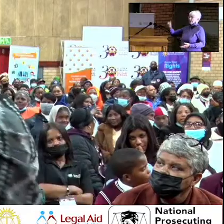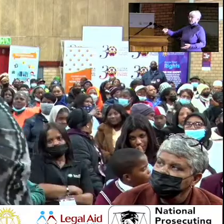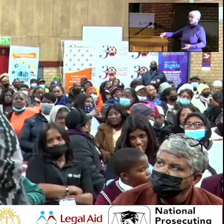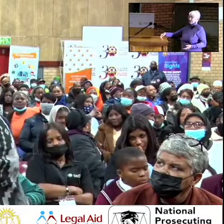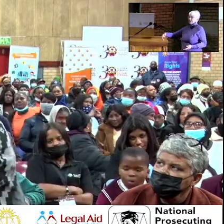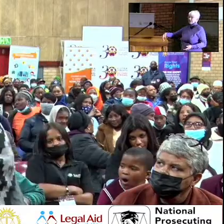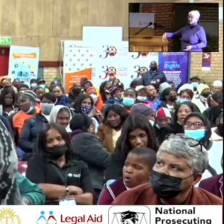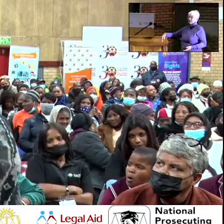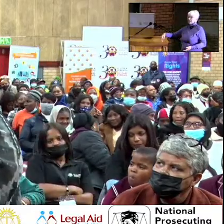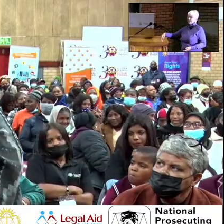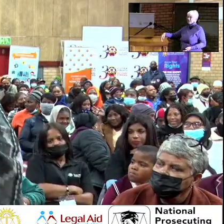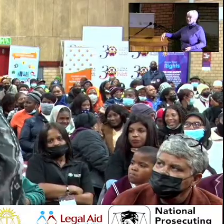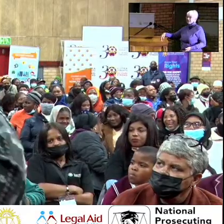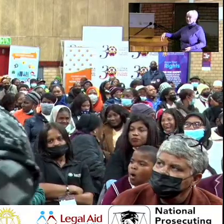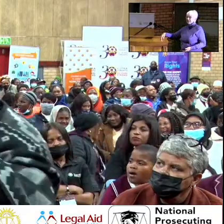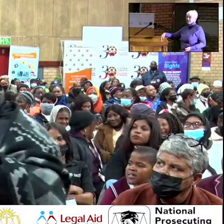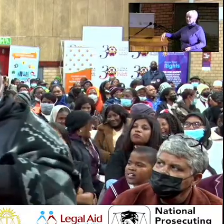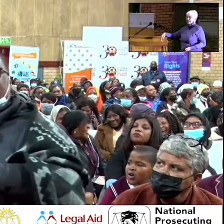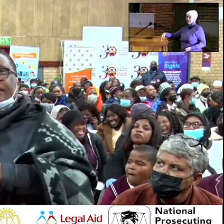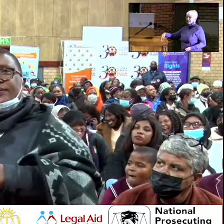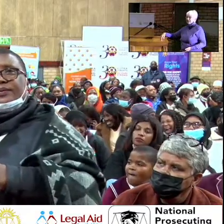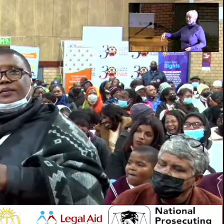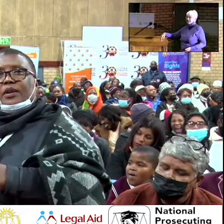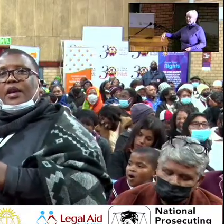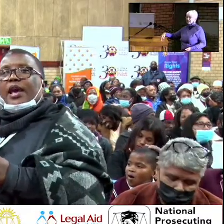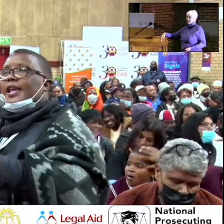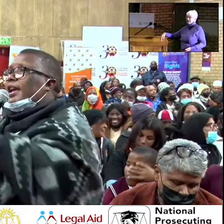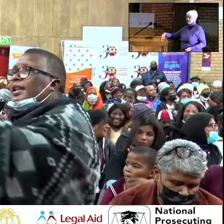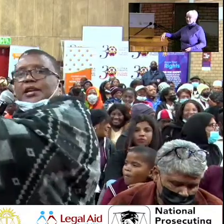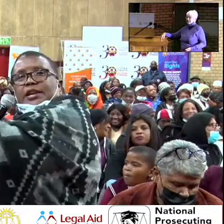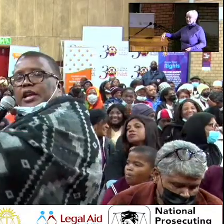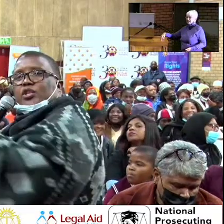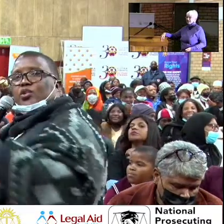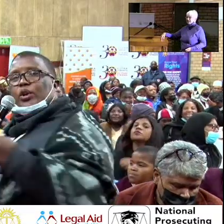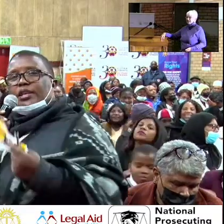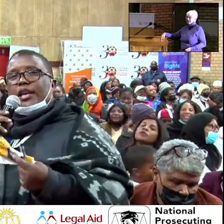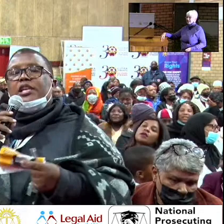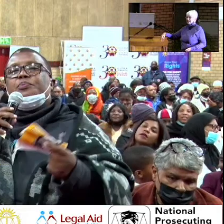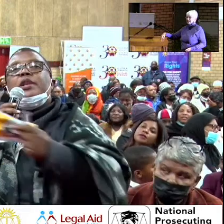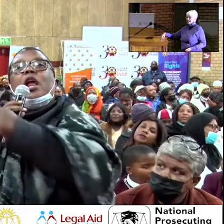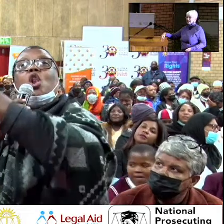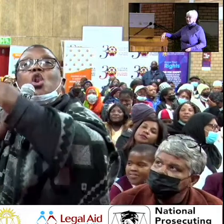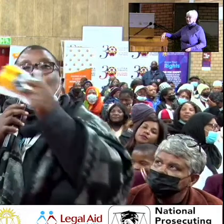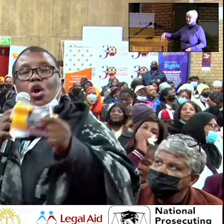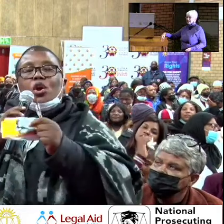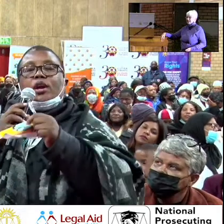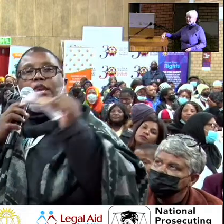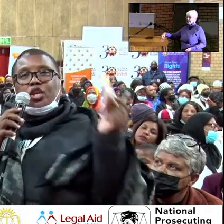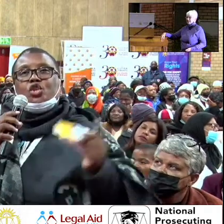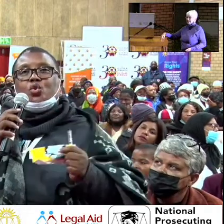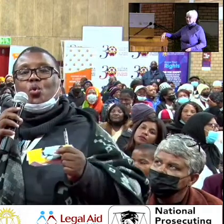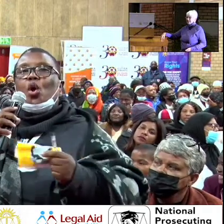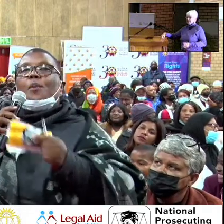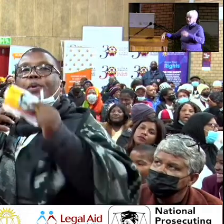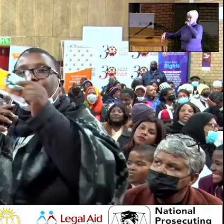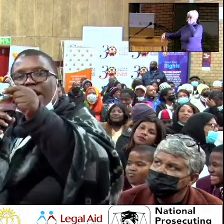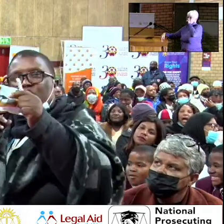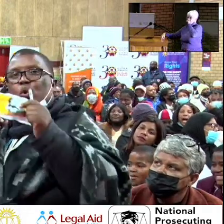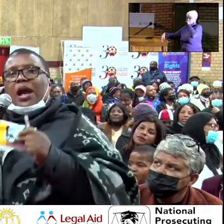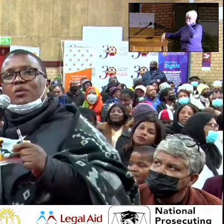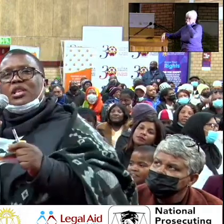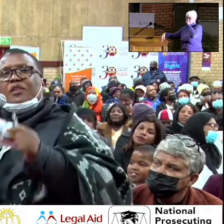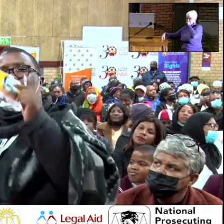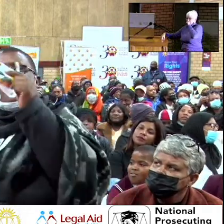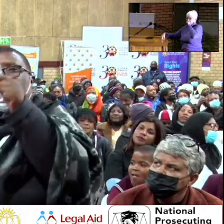Why can't it be done in our community? At the clinic next door here, it's been a long issue. People are